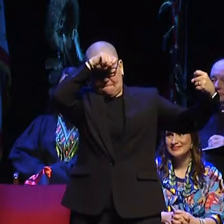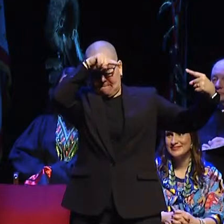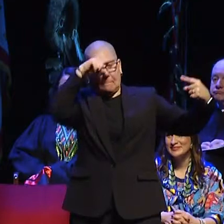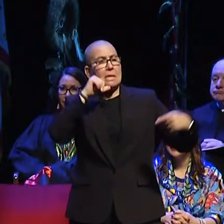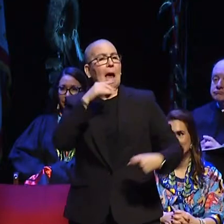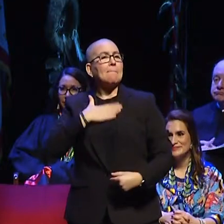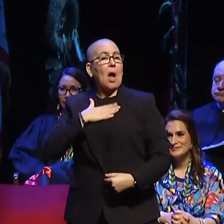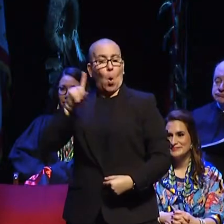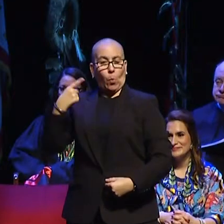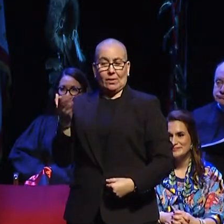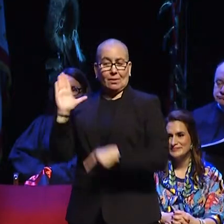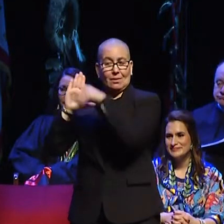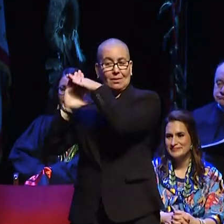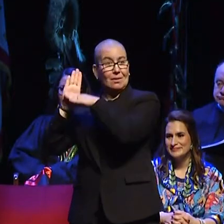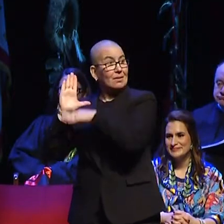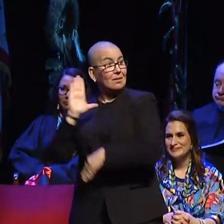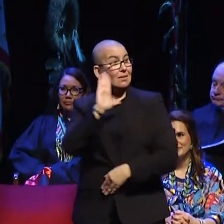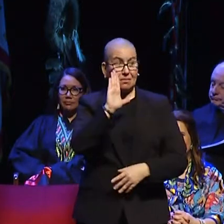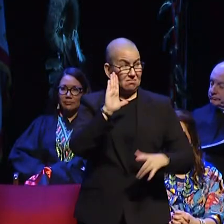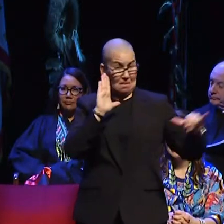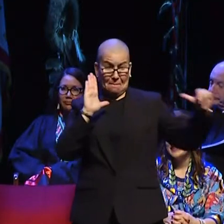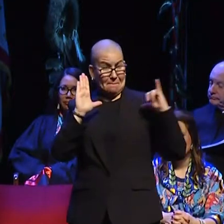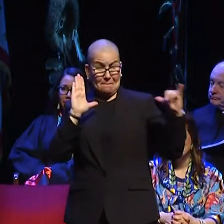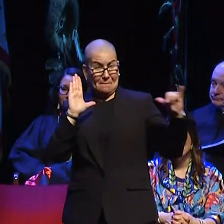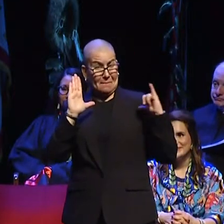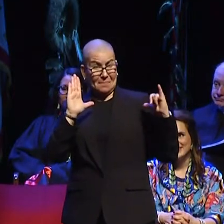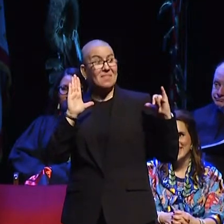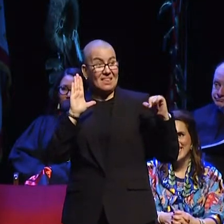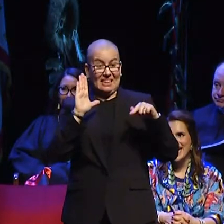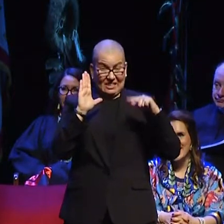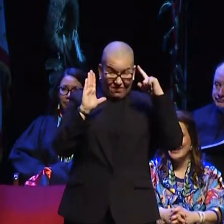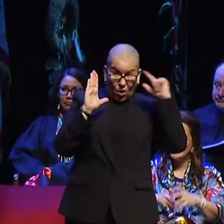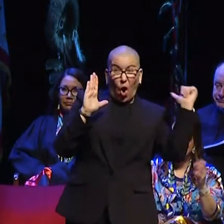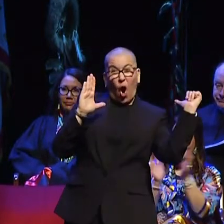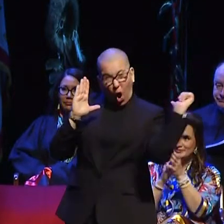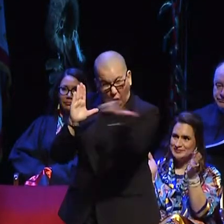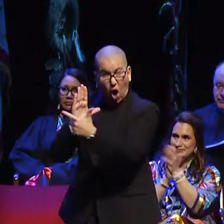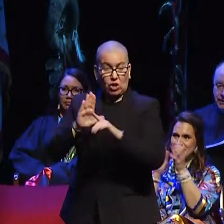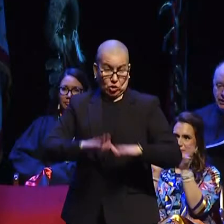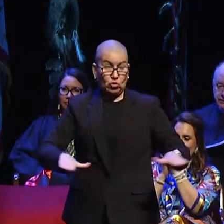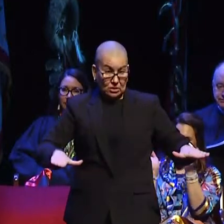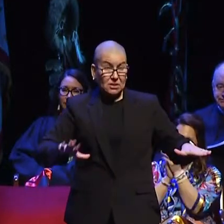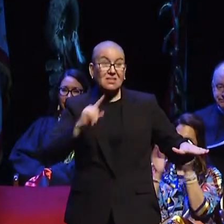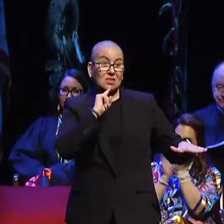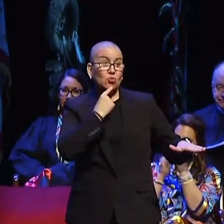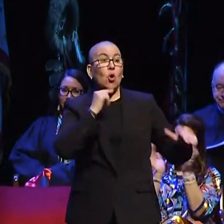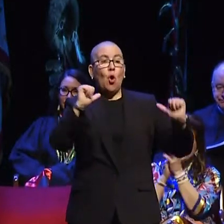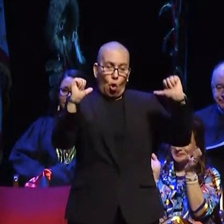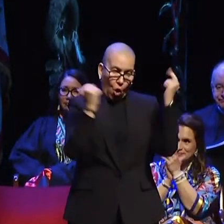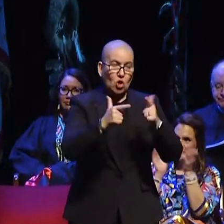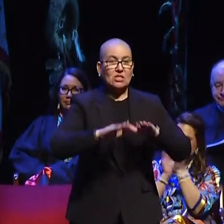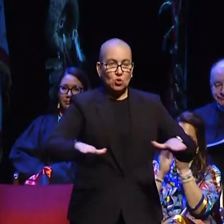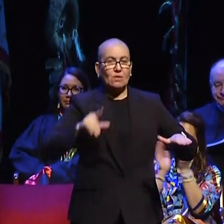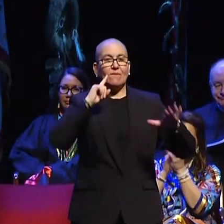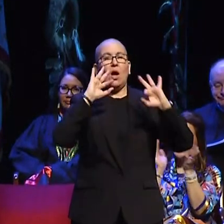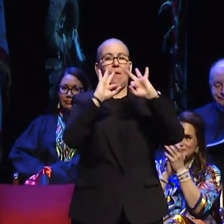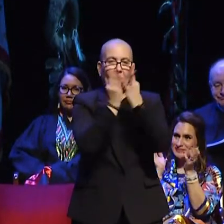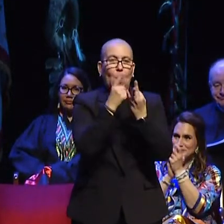things. These are a list of things that we will do for the children and the families of Minnesota to improve their lives.